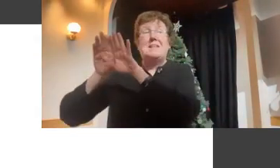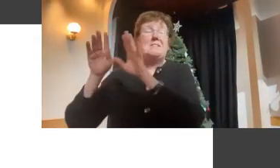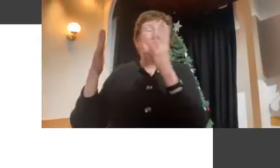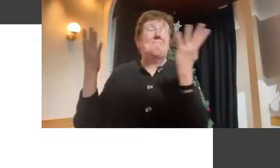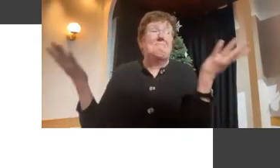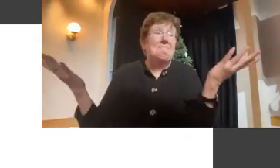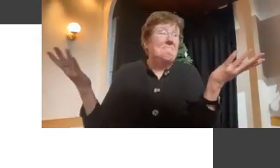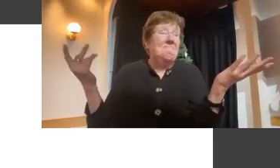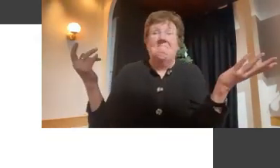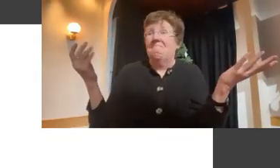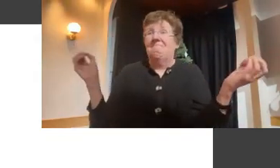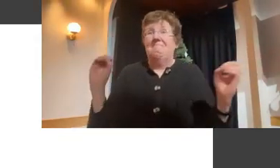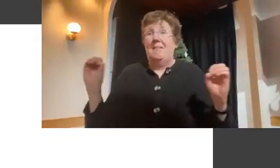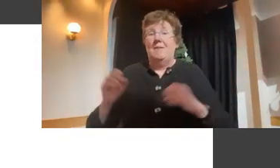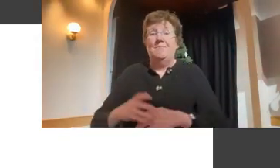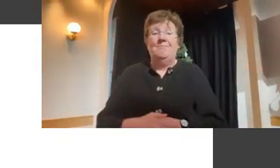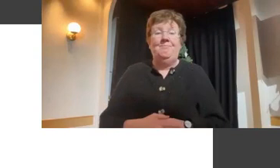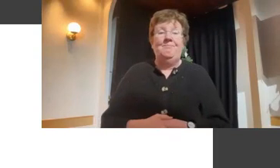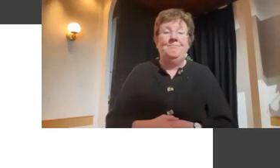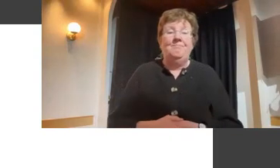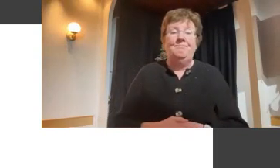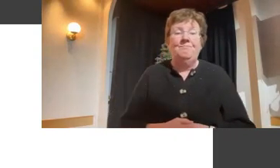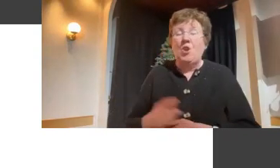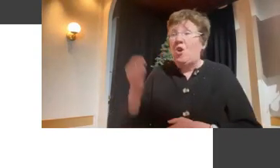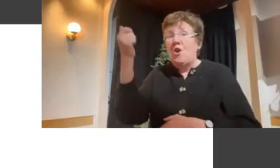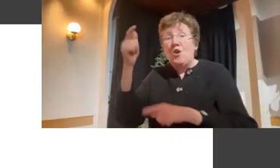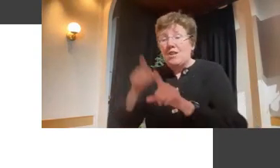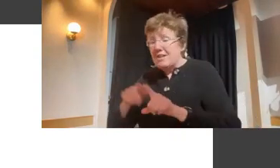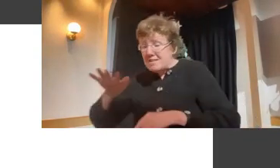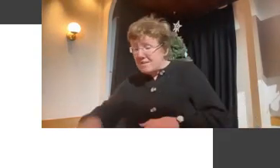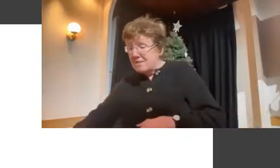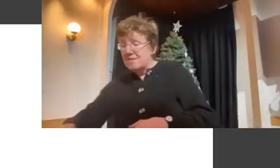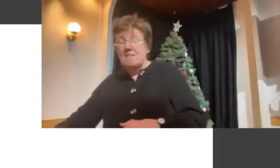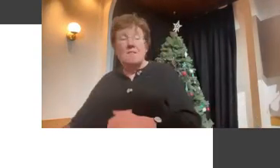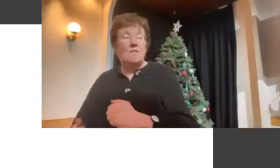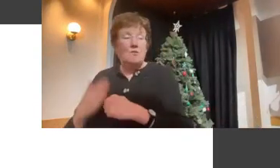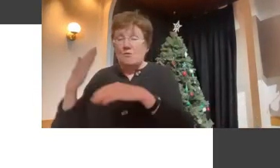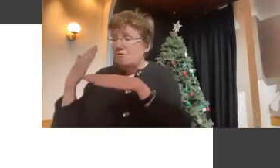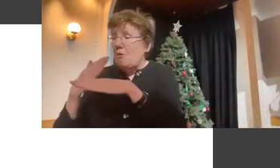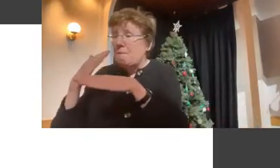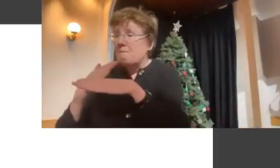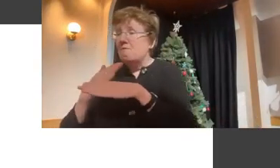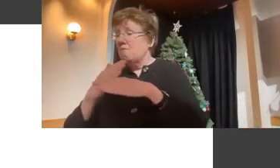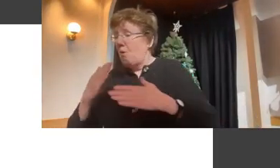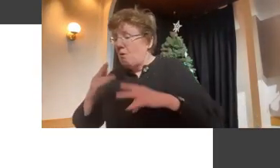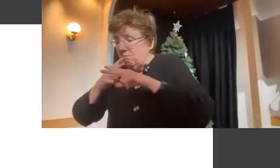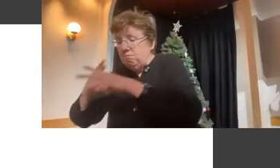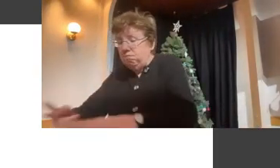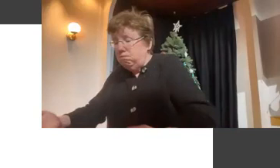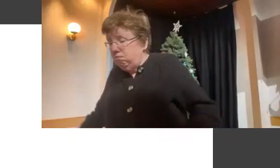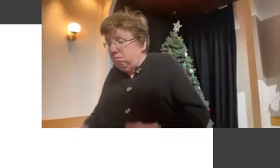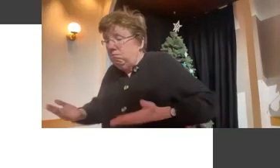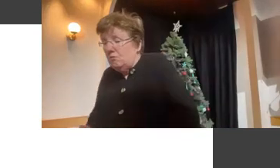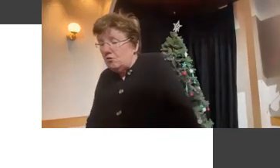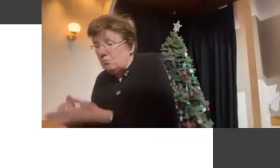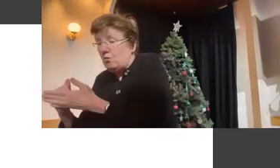Bilingual teaching and training for teachers doesn't exist in BSL. There isn't the bilingual course available. There isn't